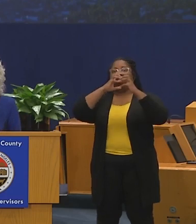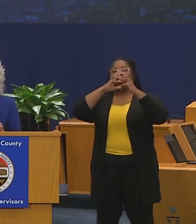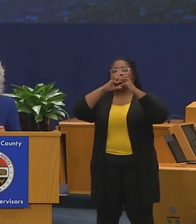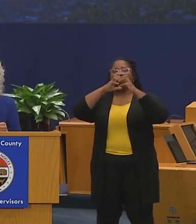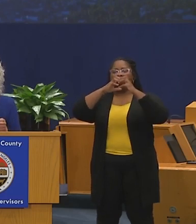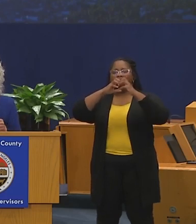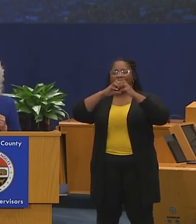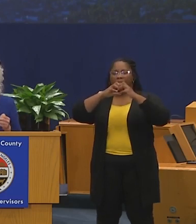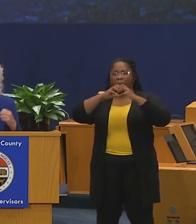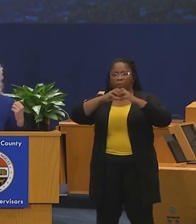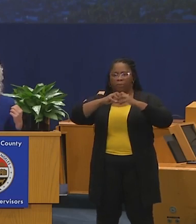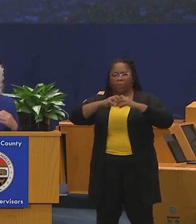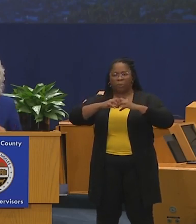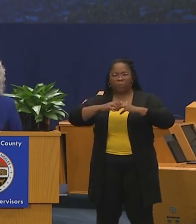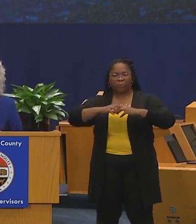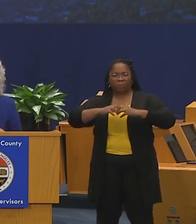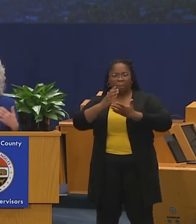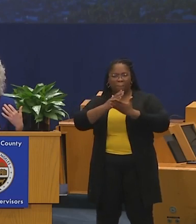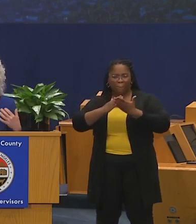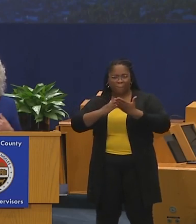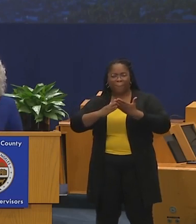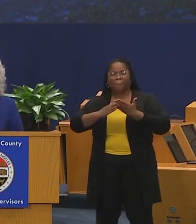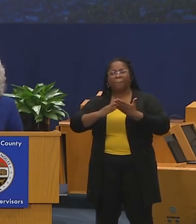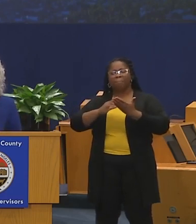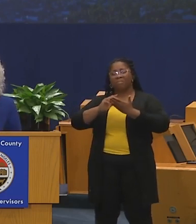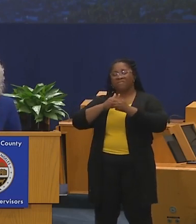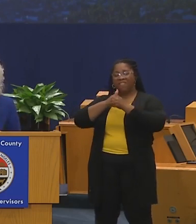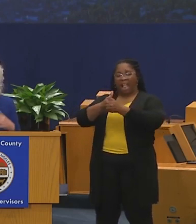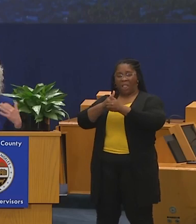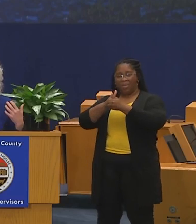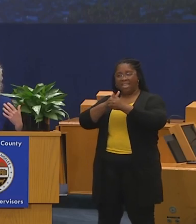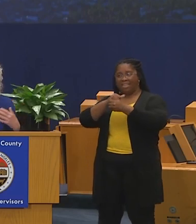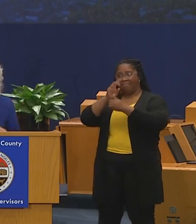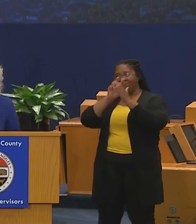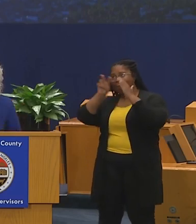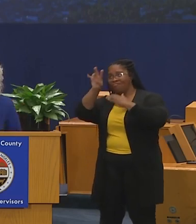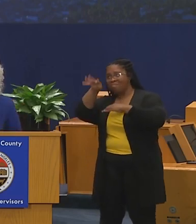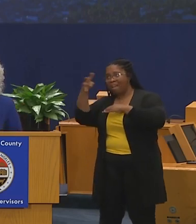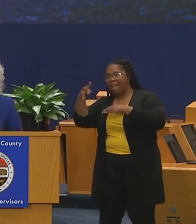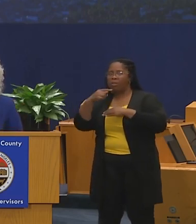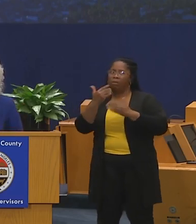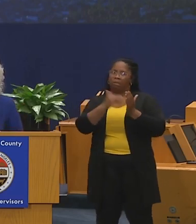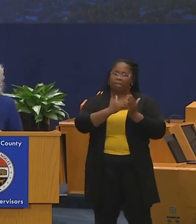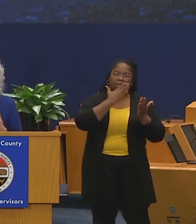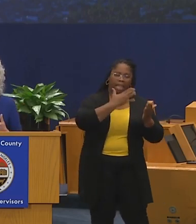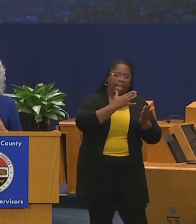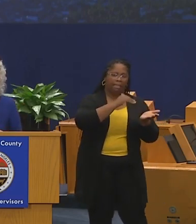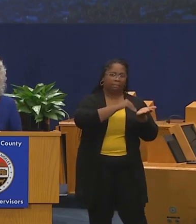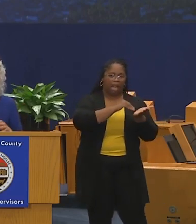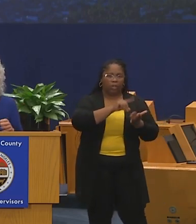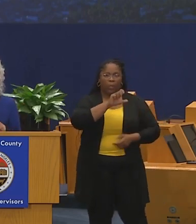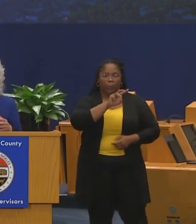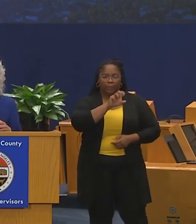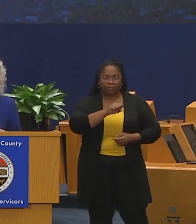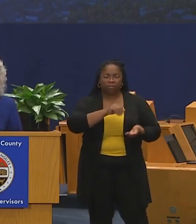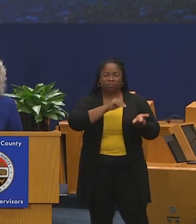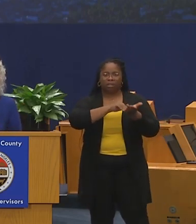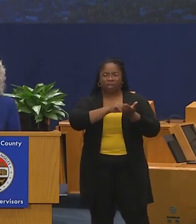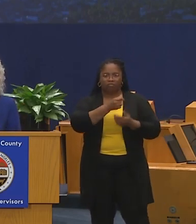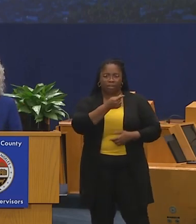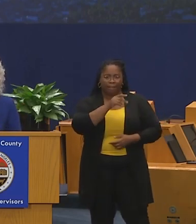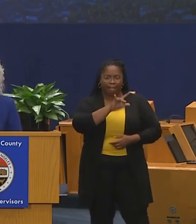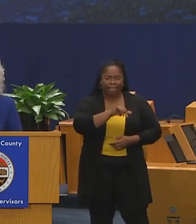We feel, based again on the modeling, and I want to thank Dr. Lewis and Dr. Galley for putting together a